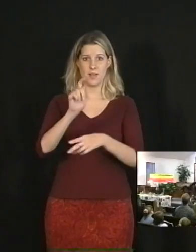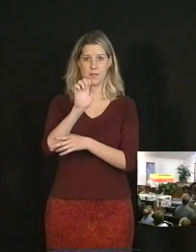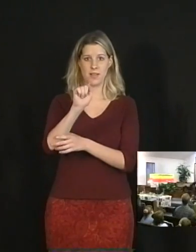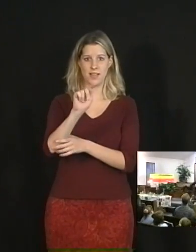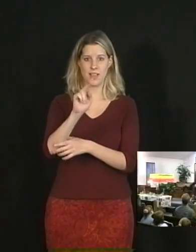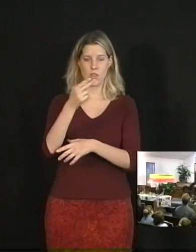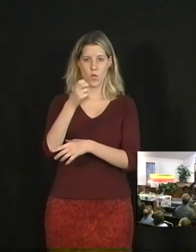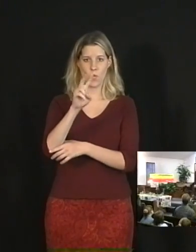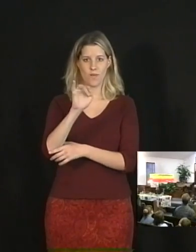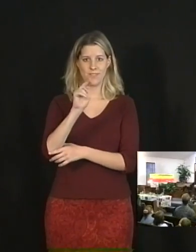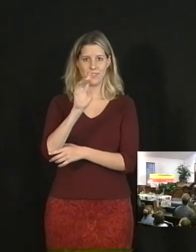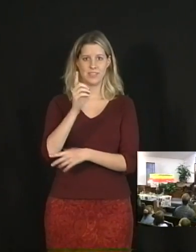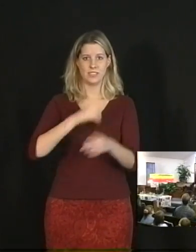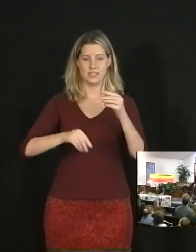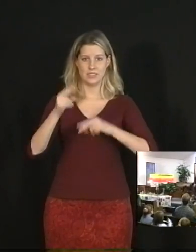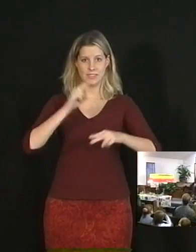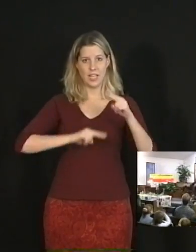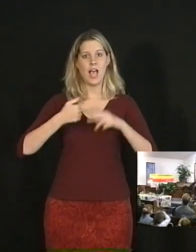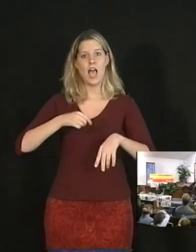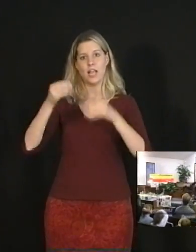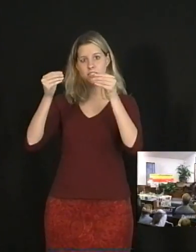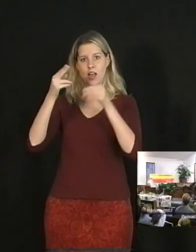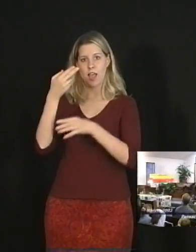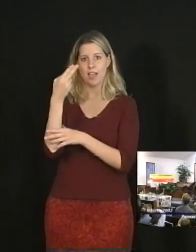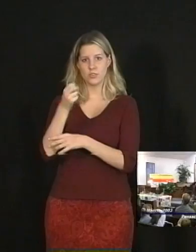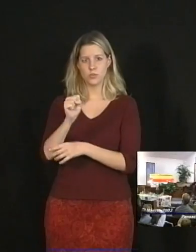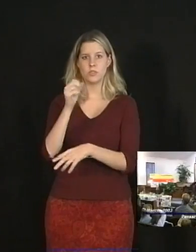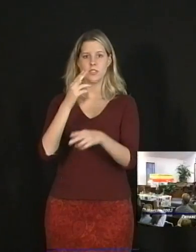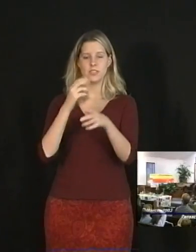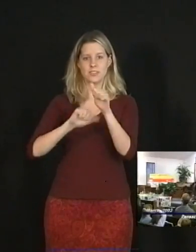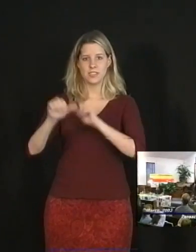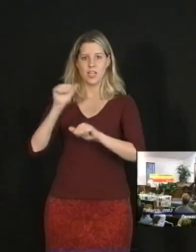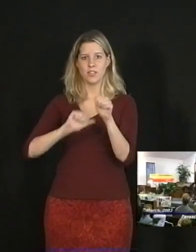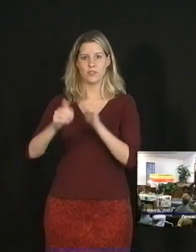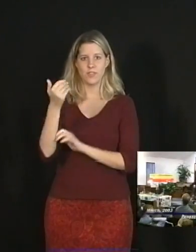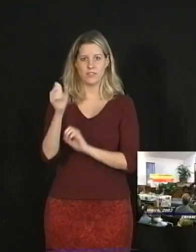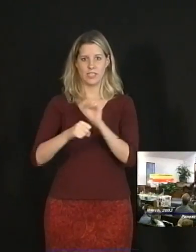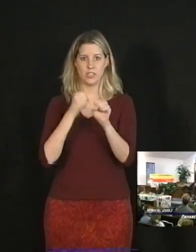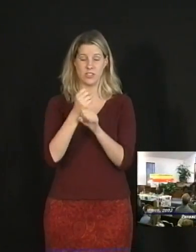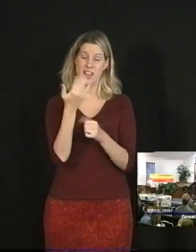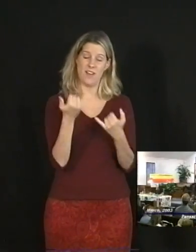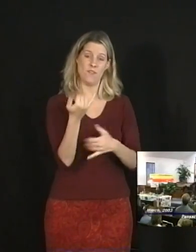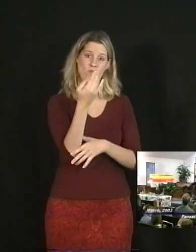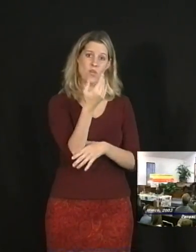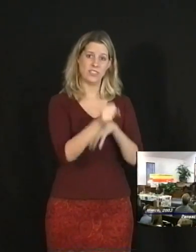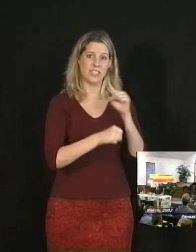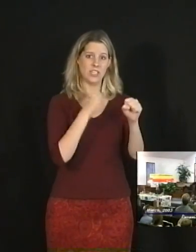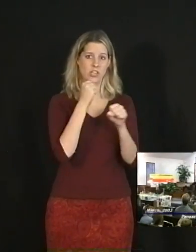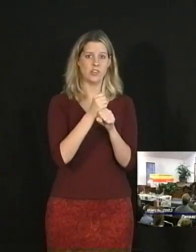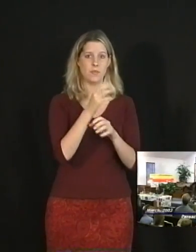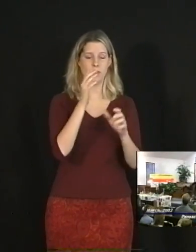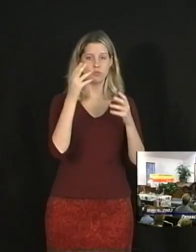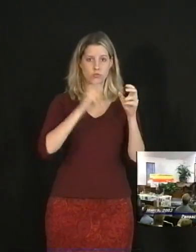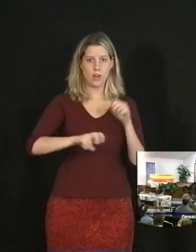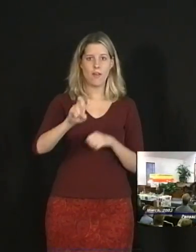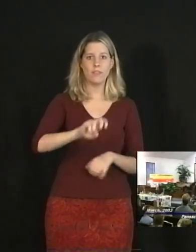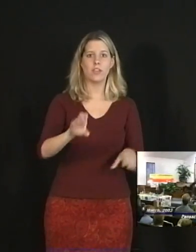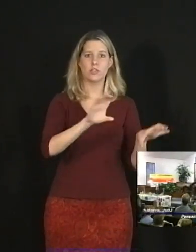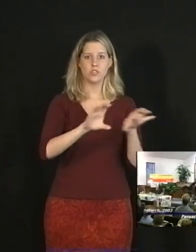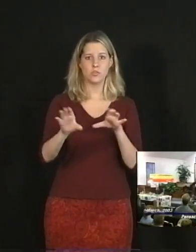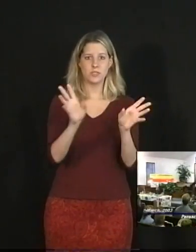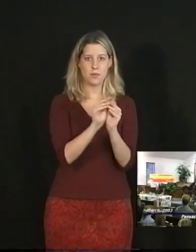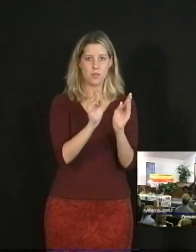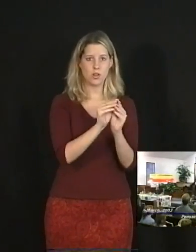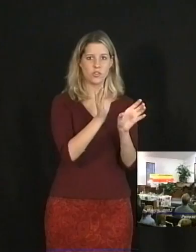I taught high school science for 15 years, and now for 14 years I've been an evangelist, traveling and doing seminars on creation, evolution, and